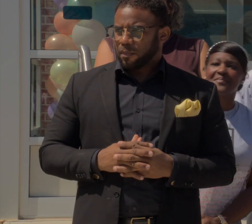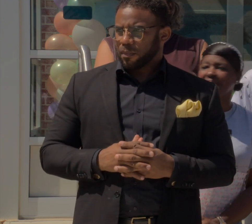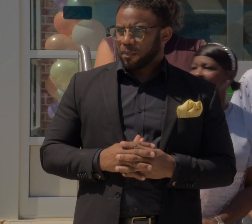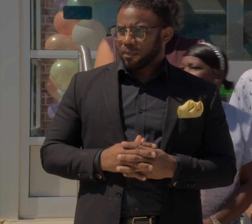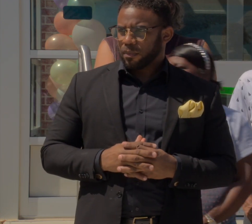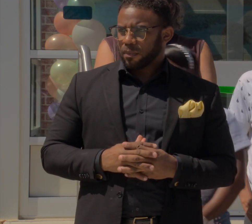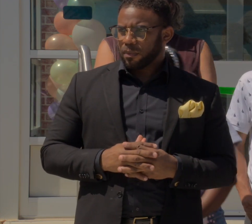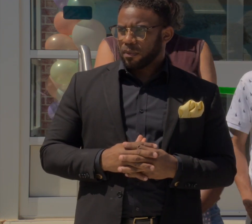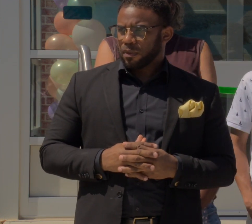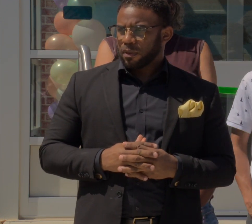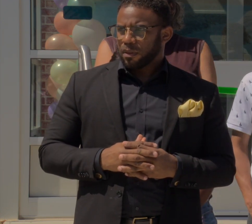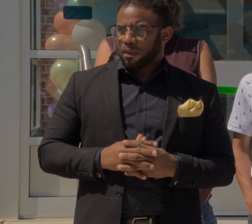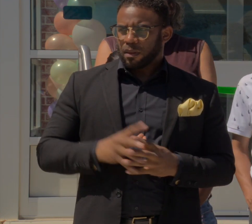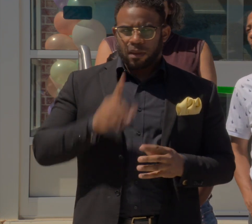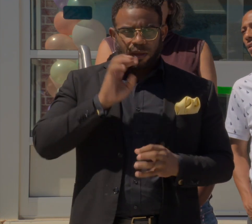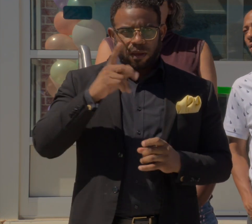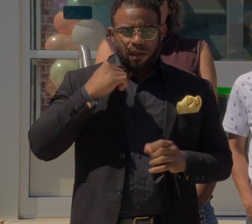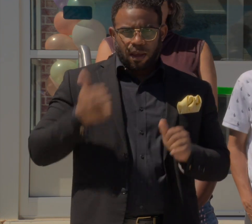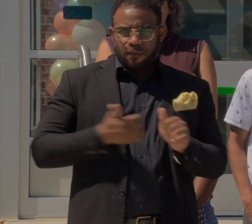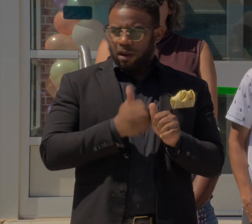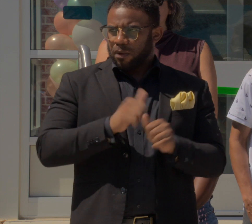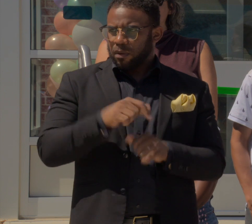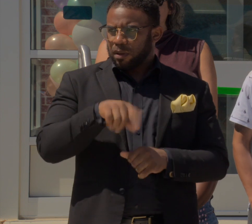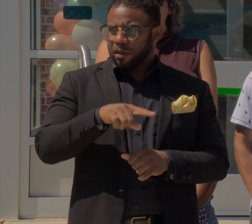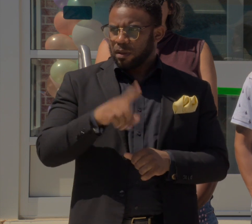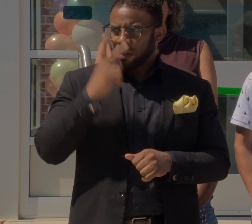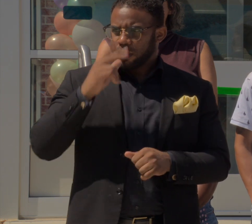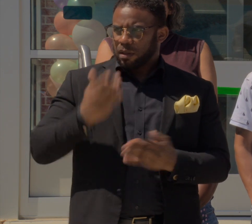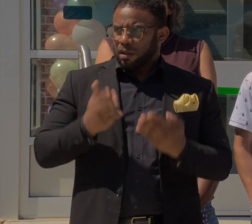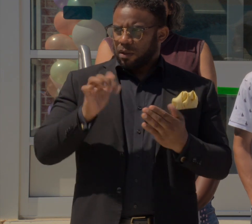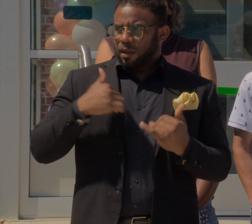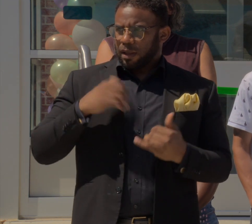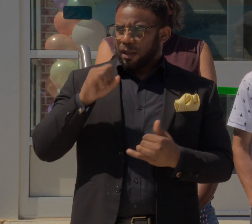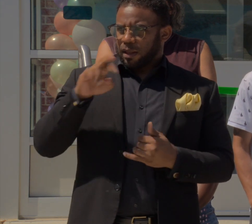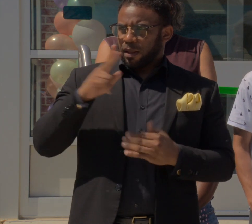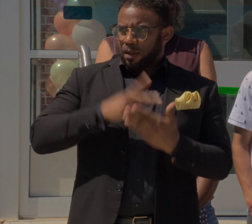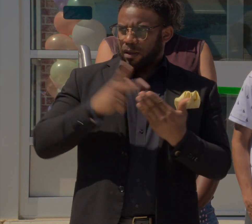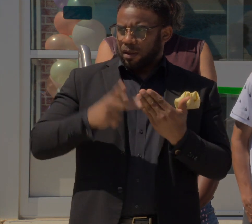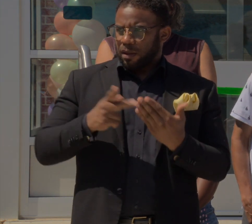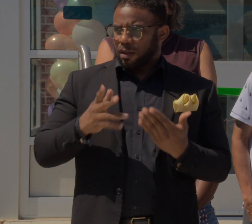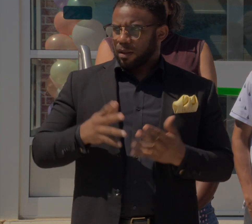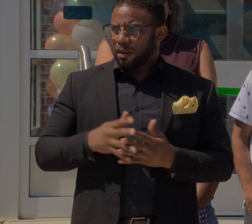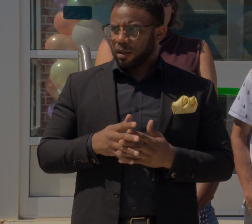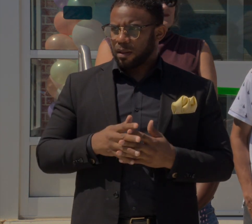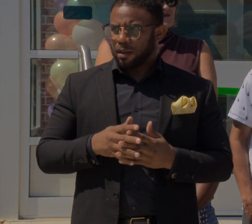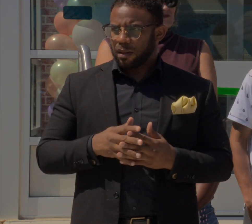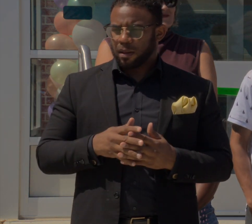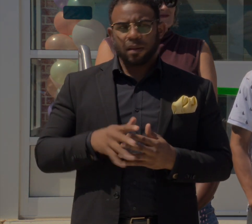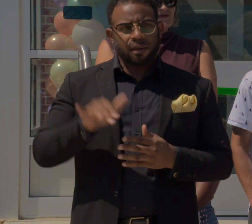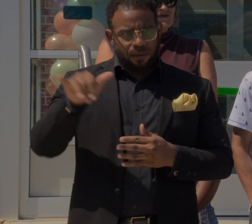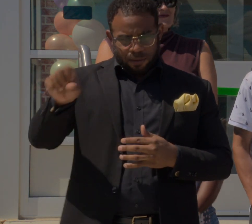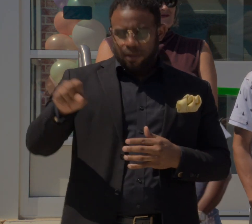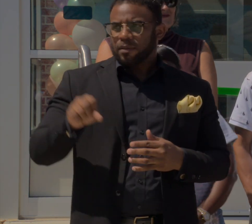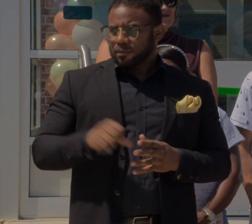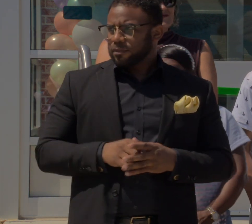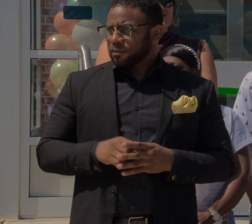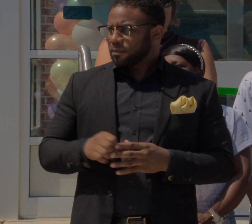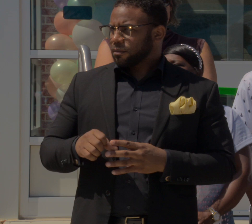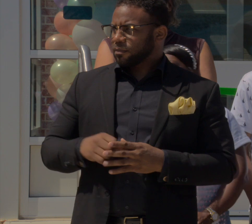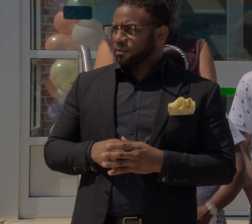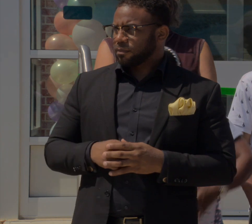You all know me. Is it okay if I follow up with you all to suggest we have senior programming in the building too? Yes, Mr.